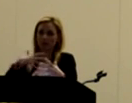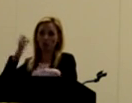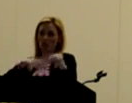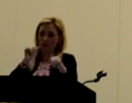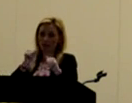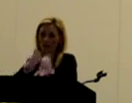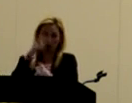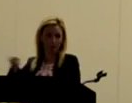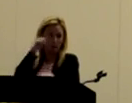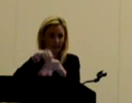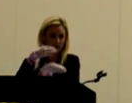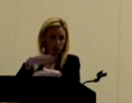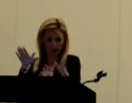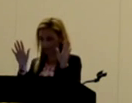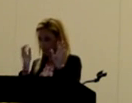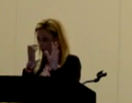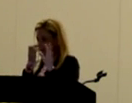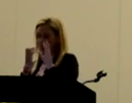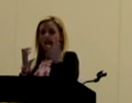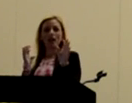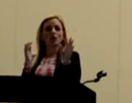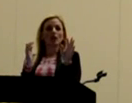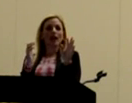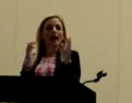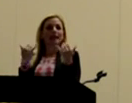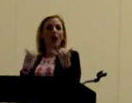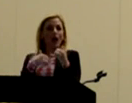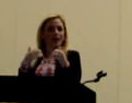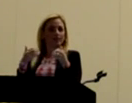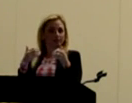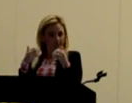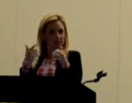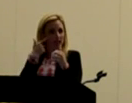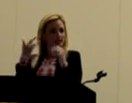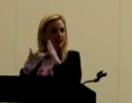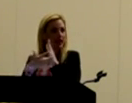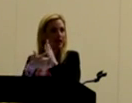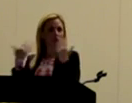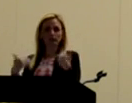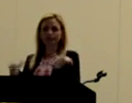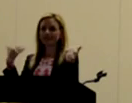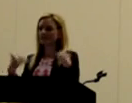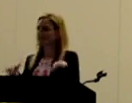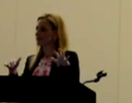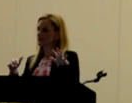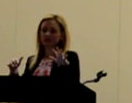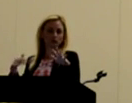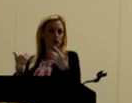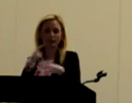long time, and I'm much older than you probably are in this room. So, because of technology and whatever